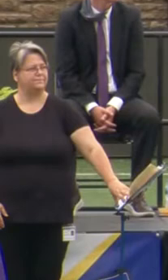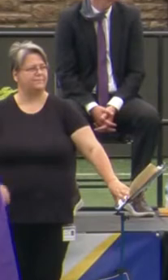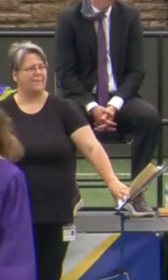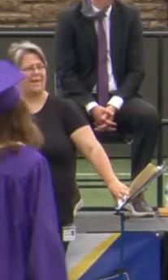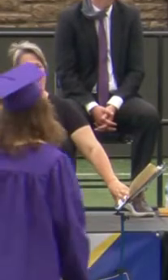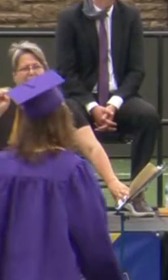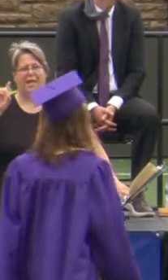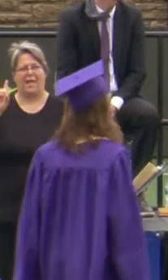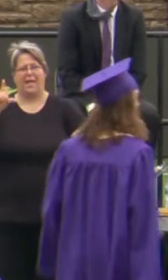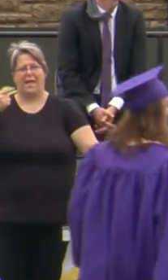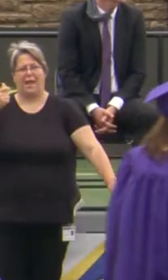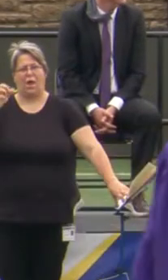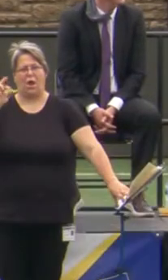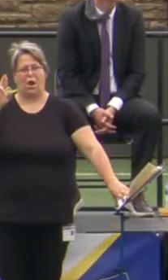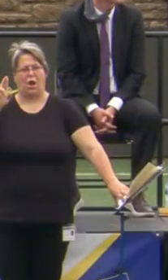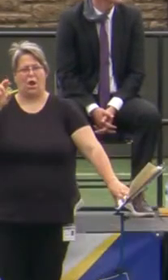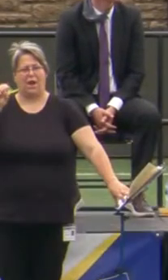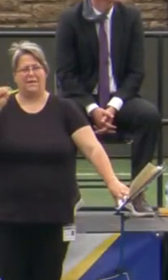Edgar Sanchez.